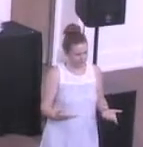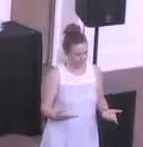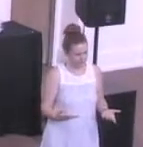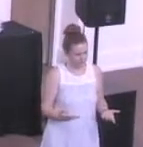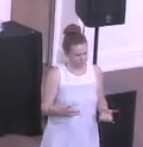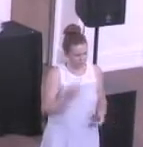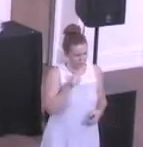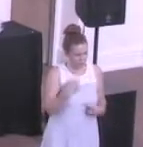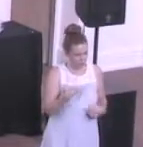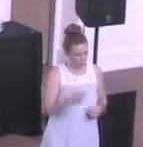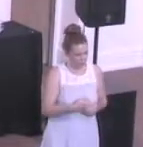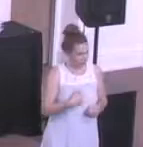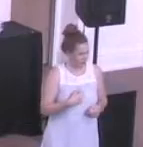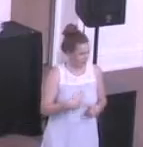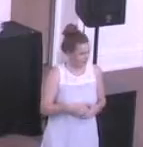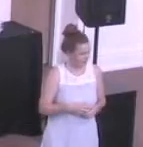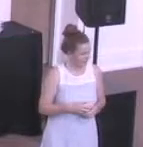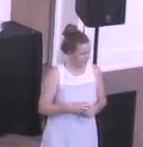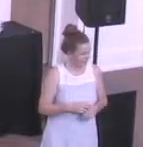Okay.